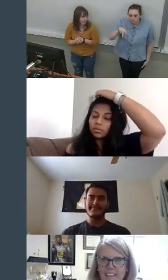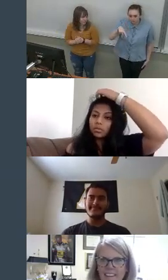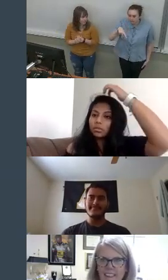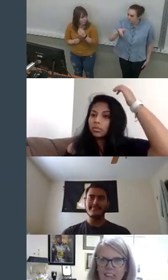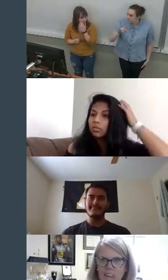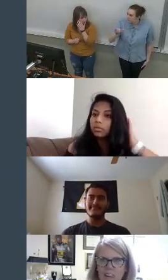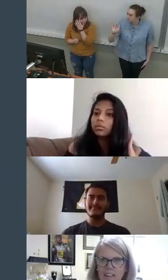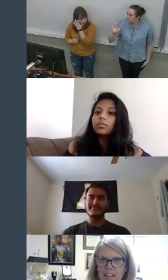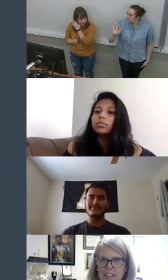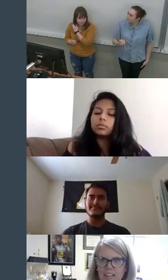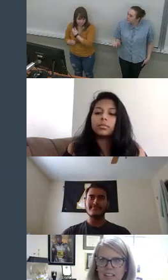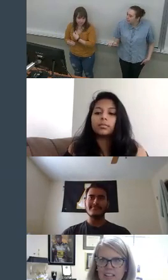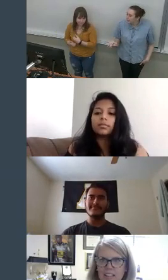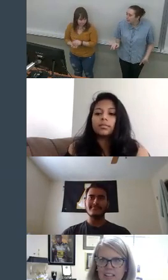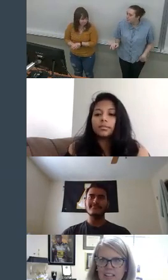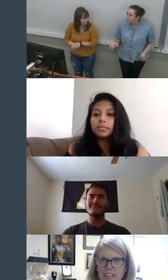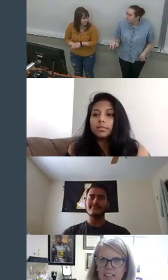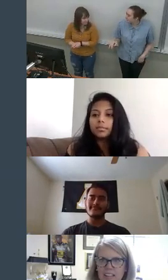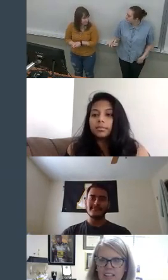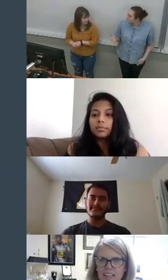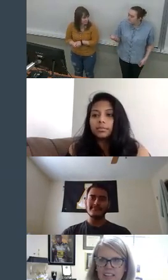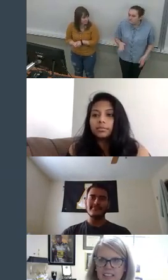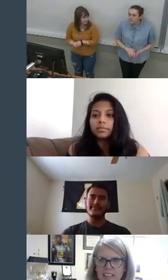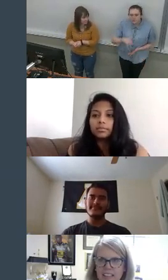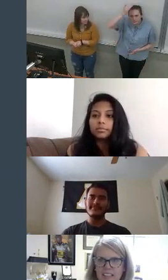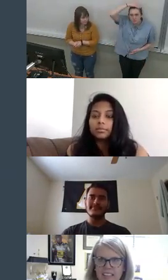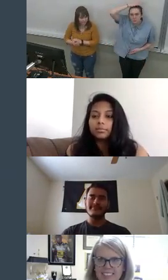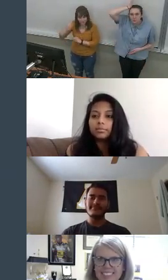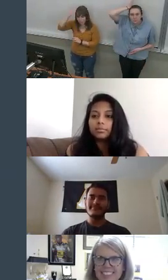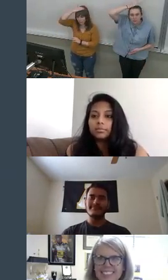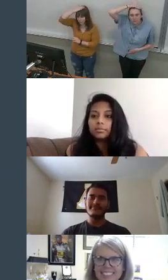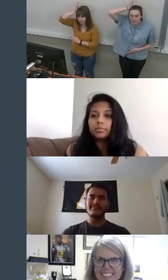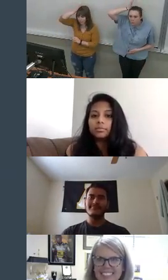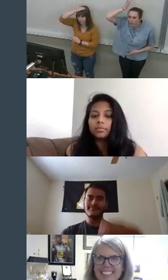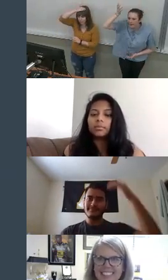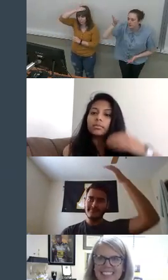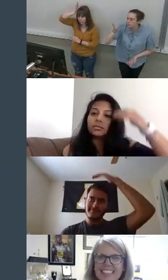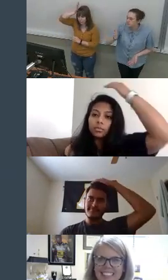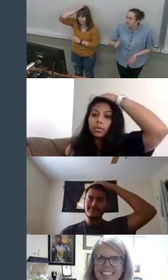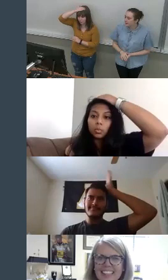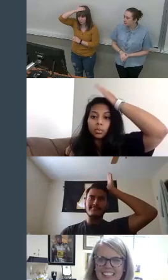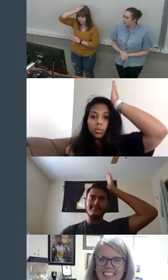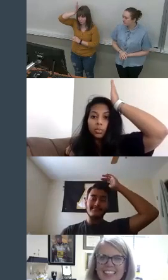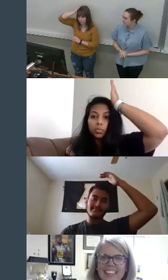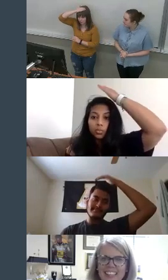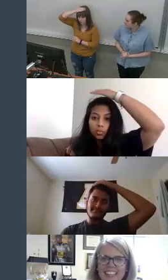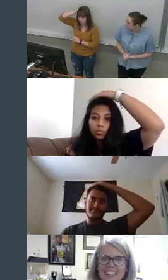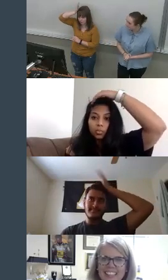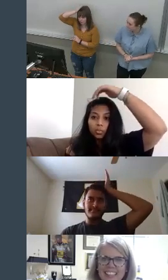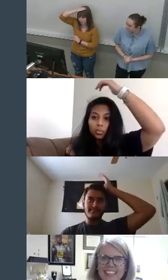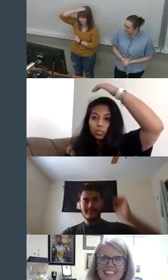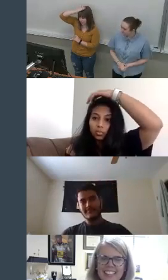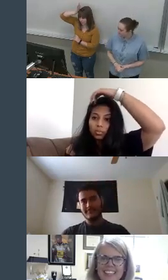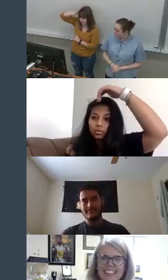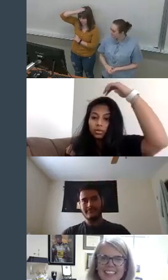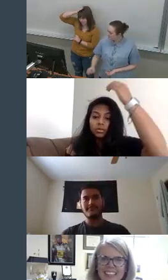Trump, just finger spell it. But this is probably a wide known sign that you see the most often. It's